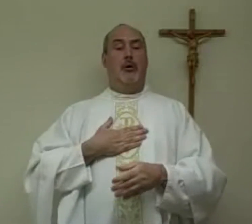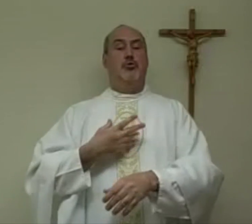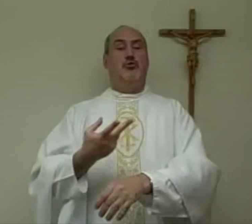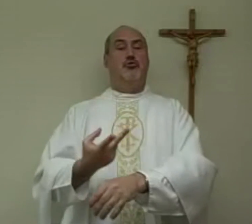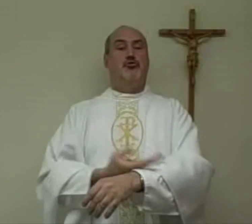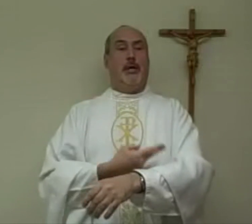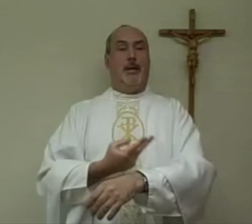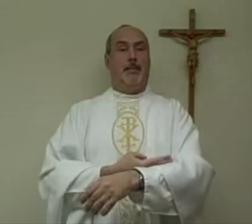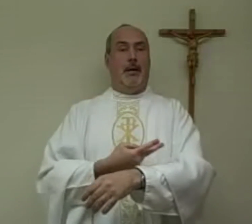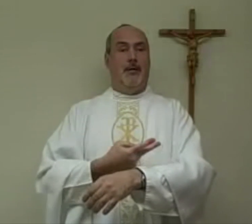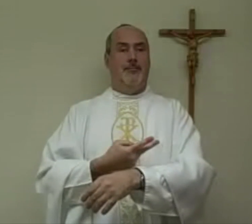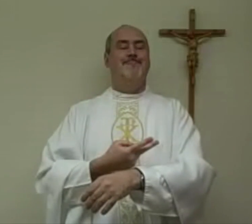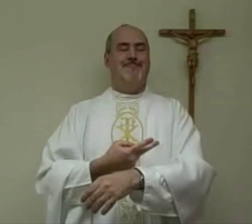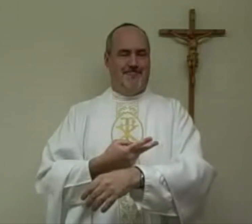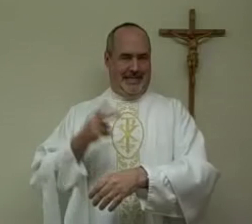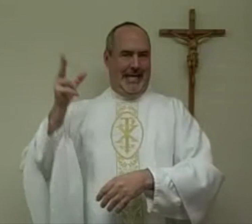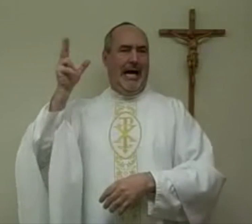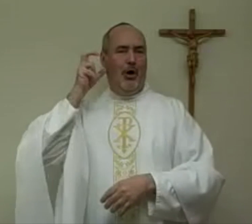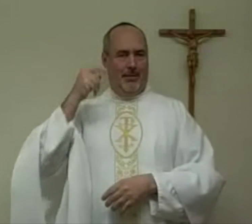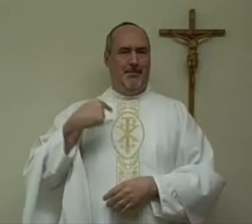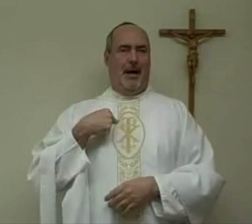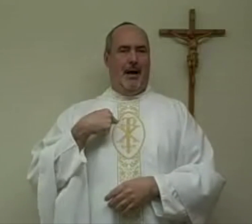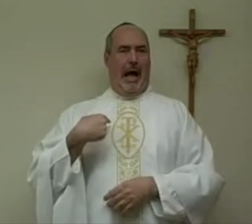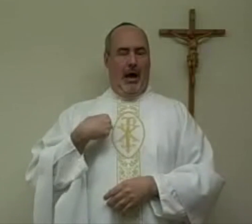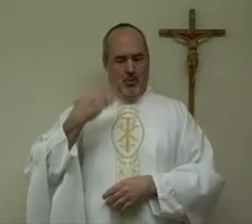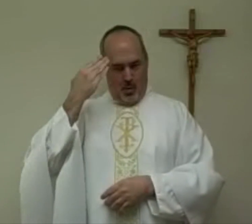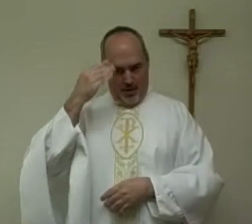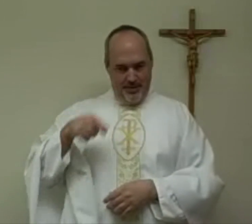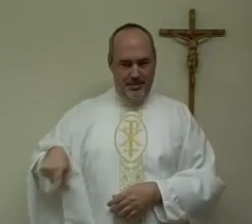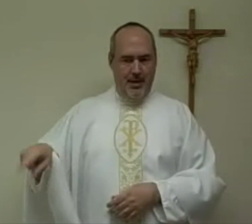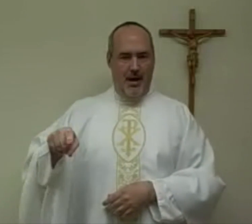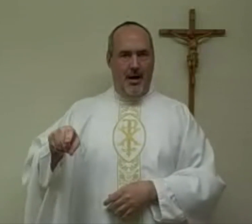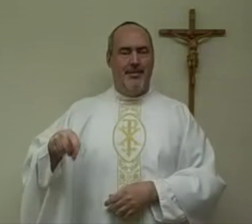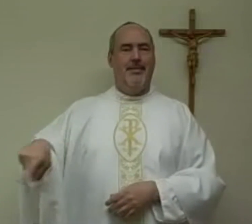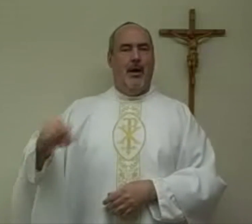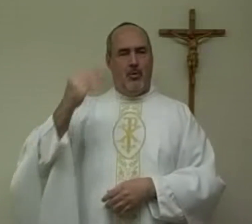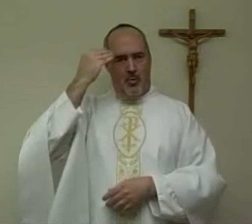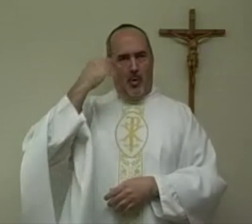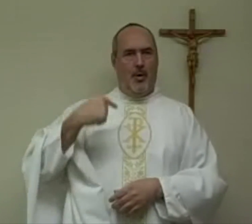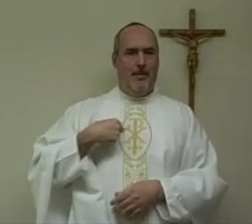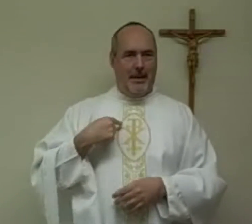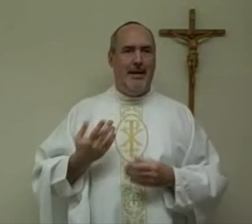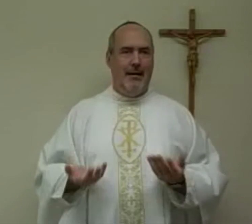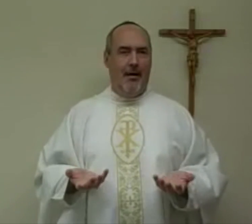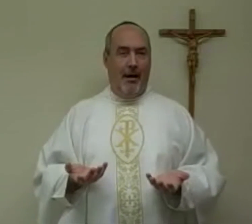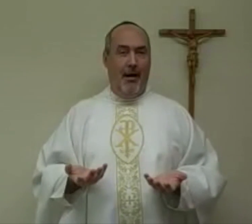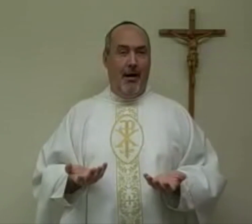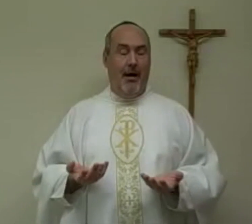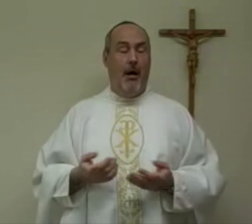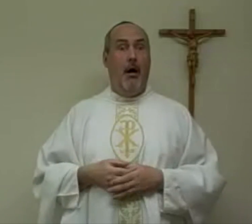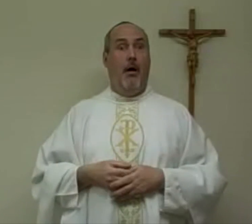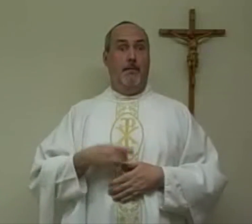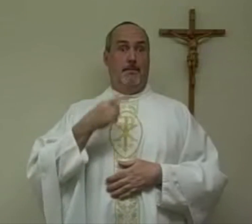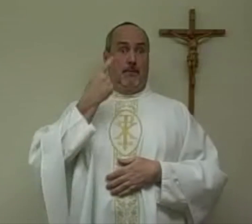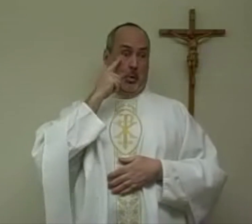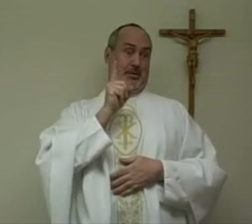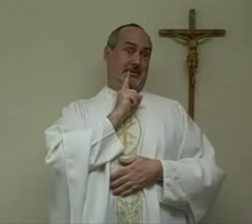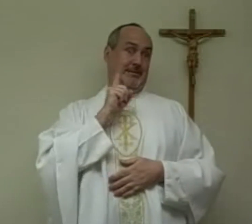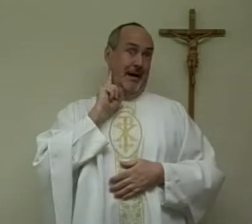Jesus said, "My sheep hear me. I will know you, and you will know